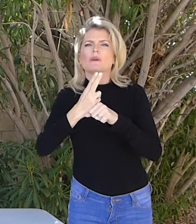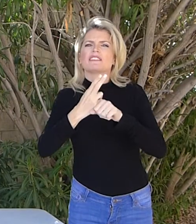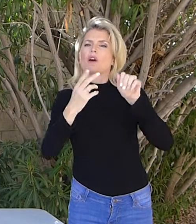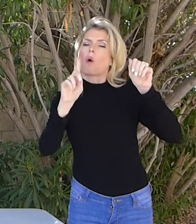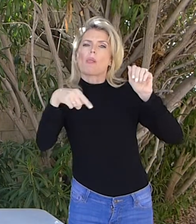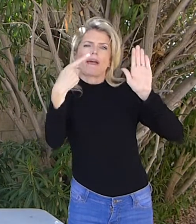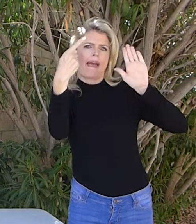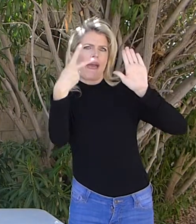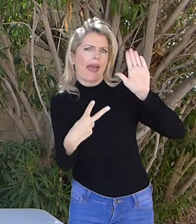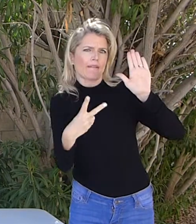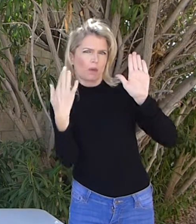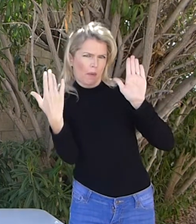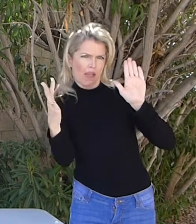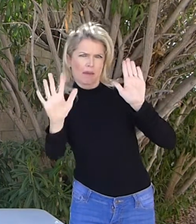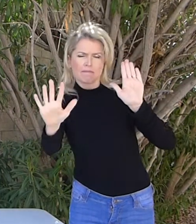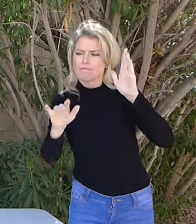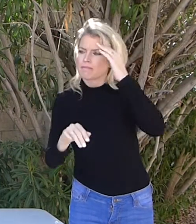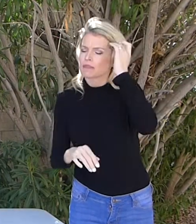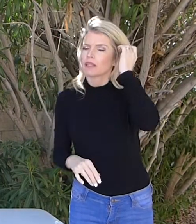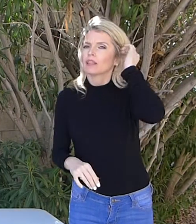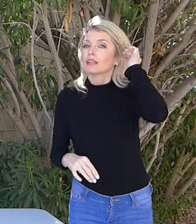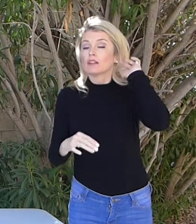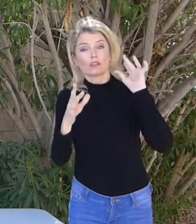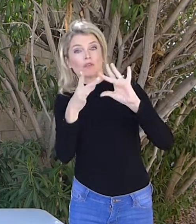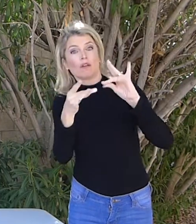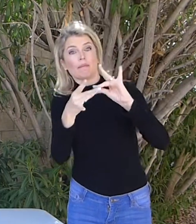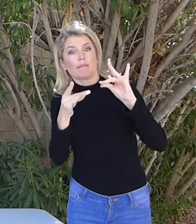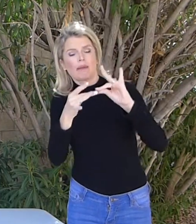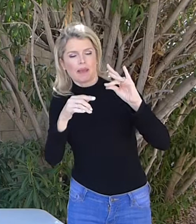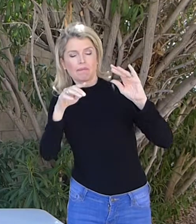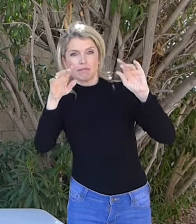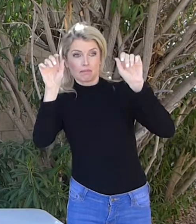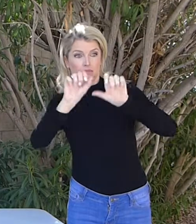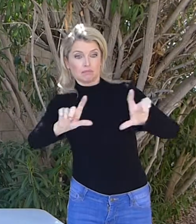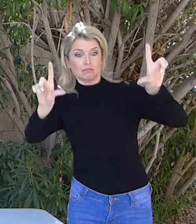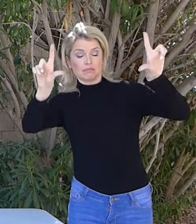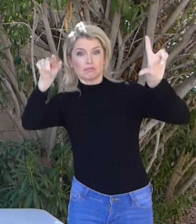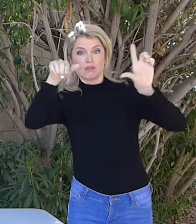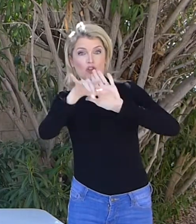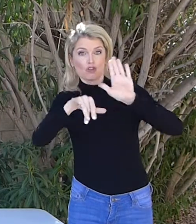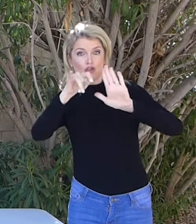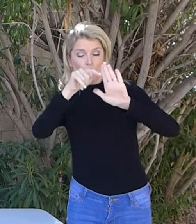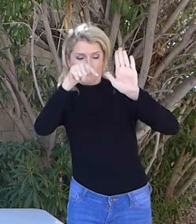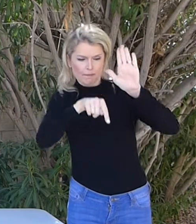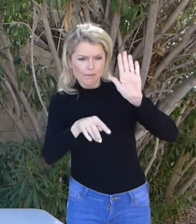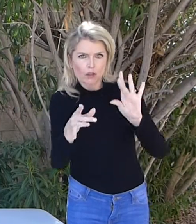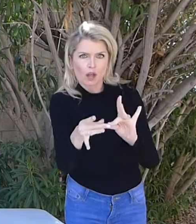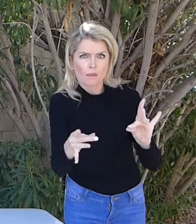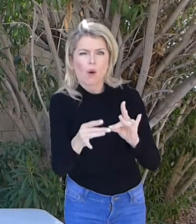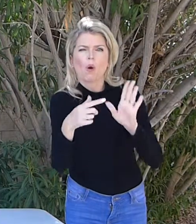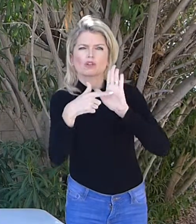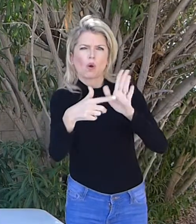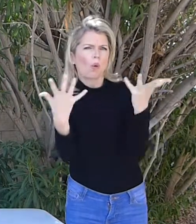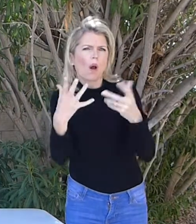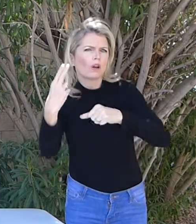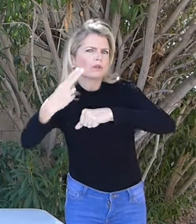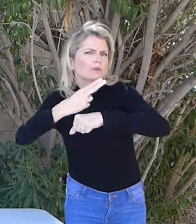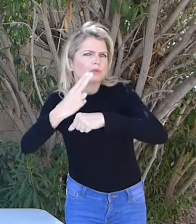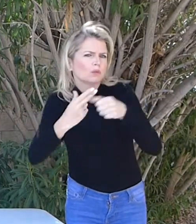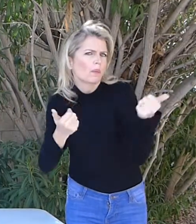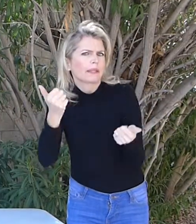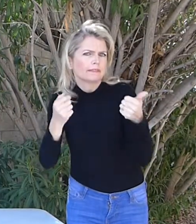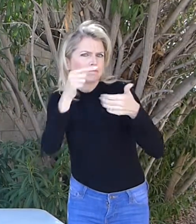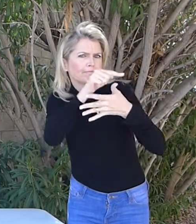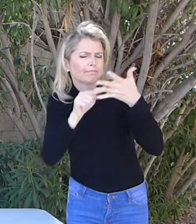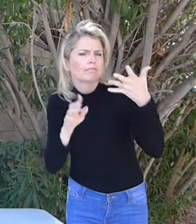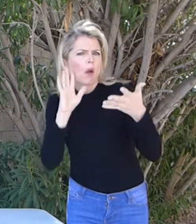time, okay? And like I said in the comments, I'm going to put all the materials in case you're curious as to what exactly we used. But to start,